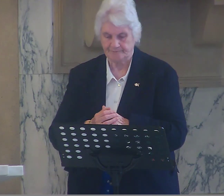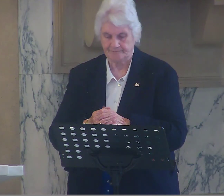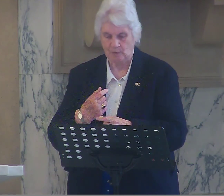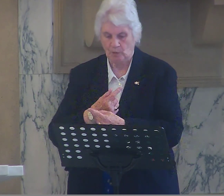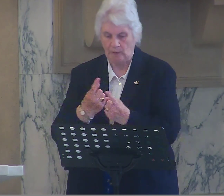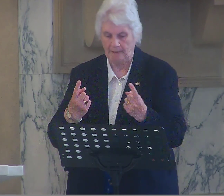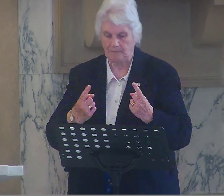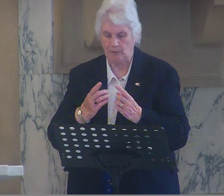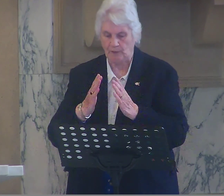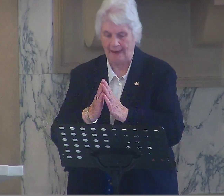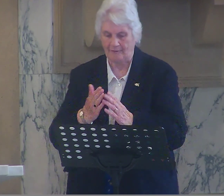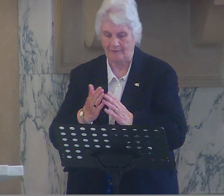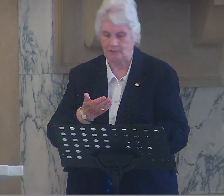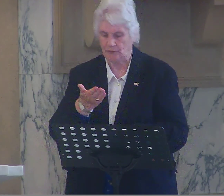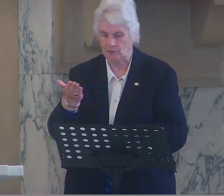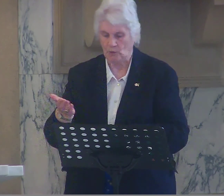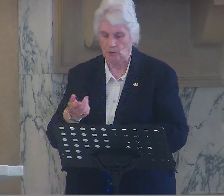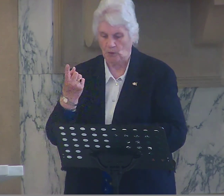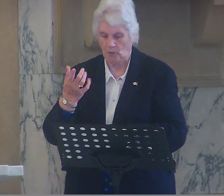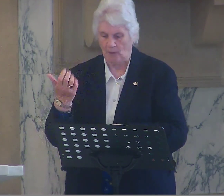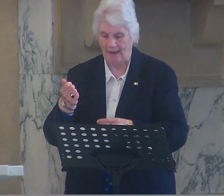We pray to the Lord.